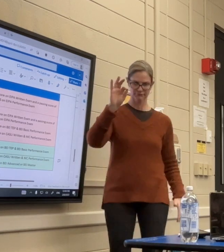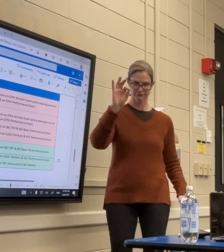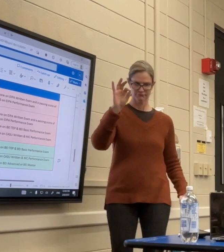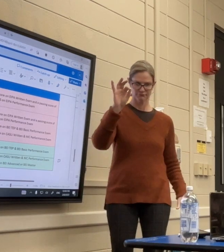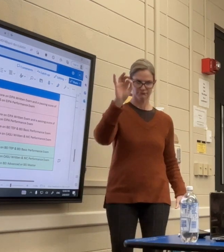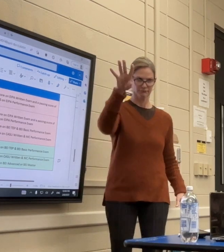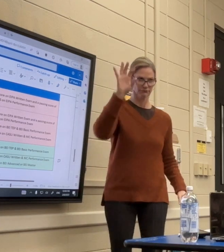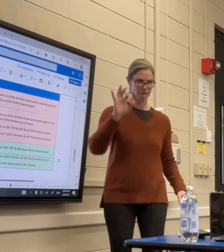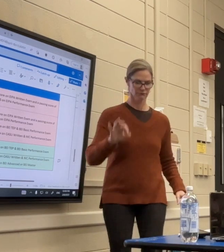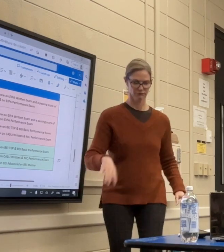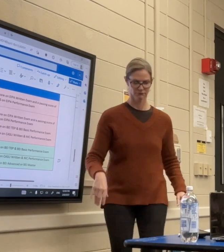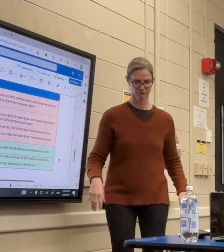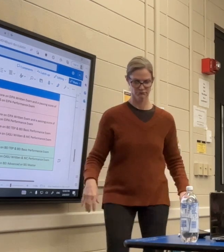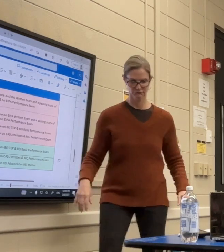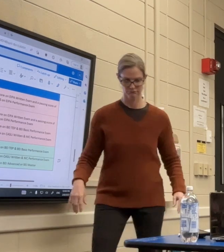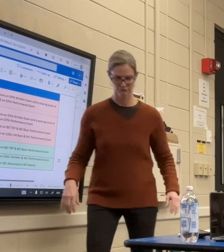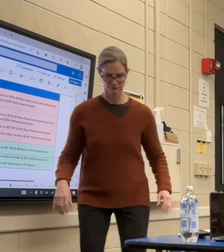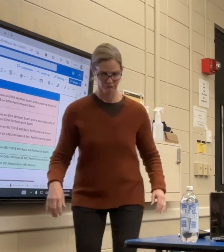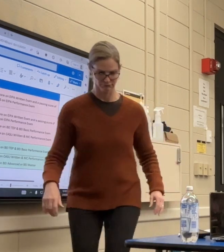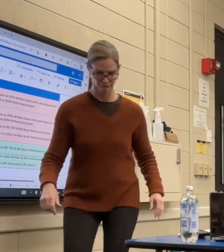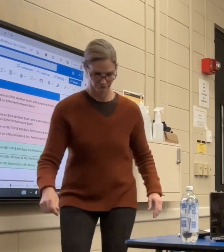I am just simply planting a seed